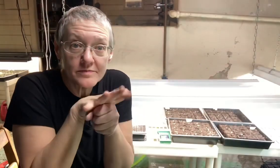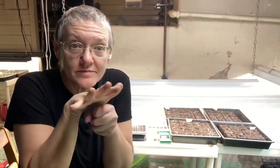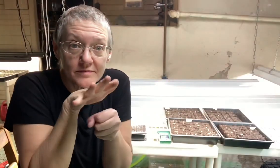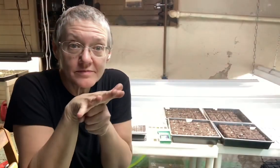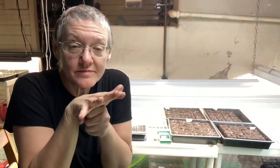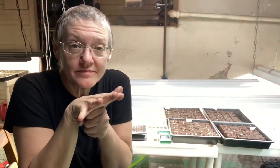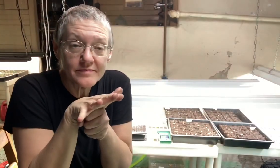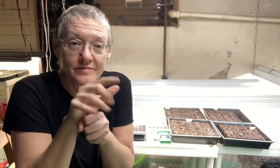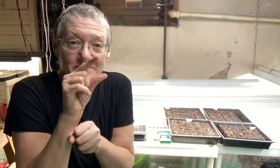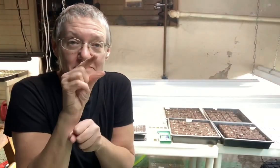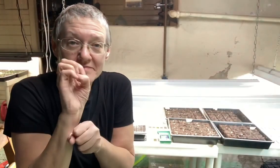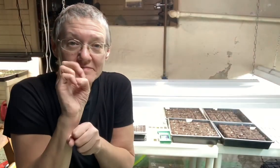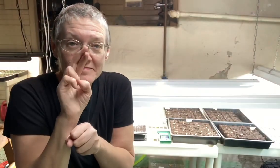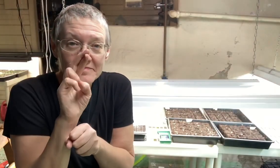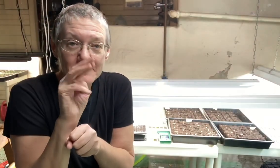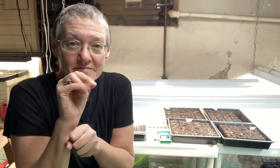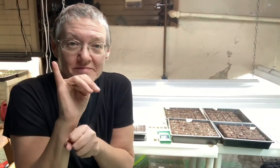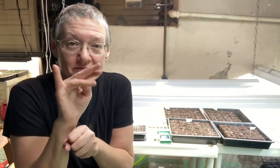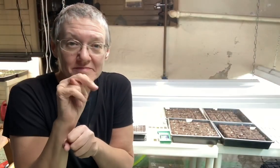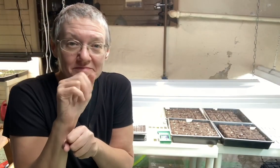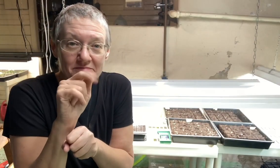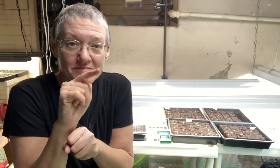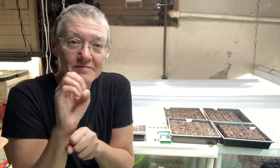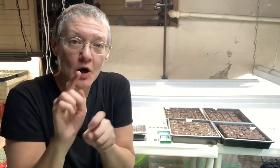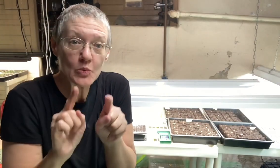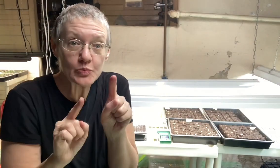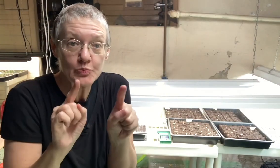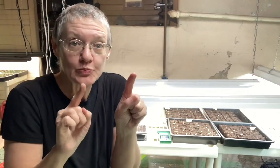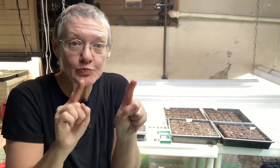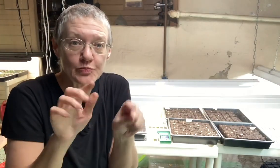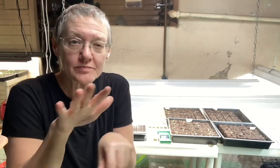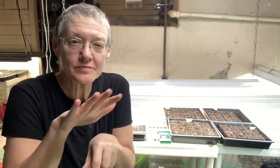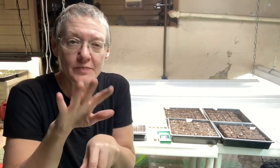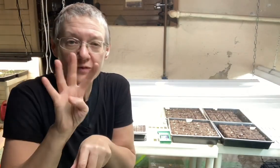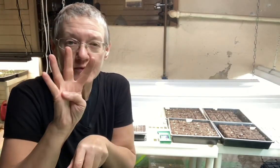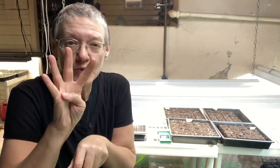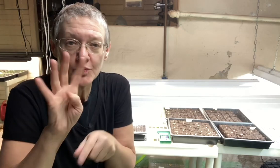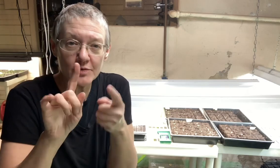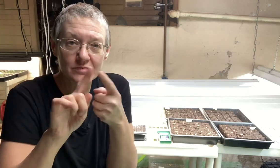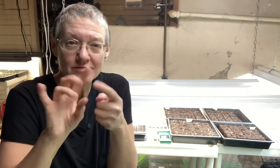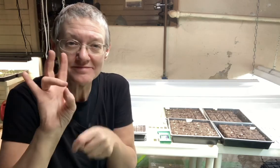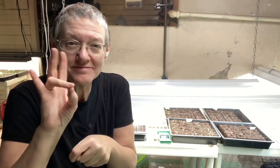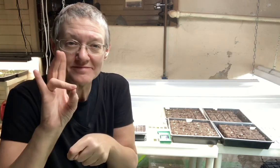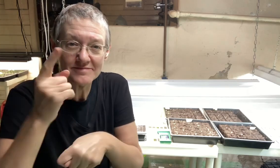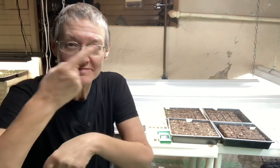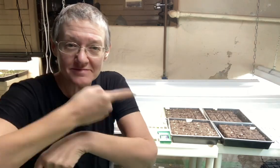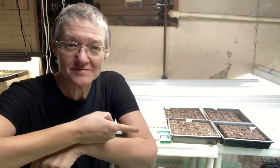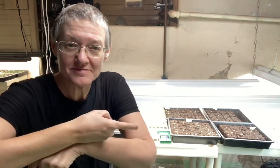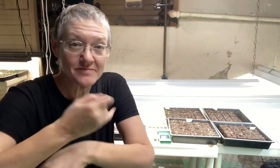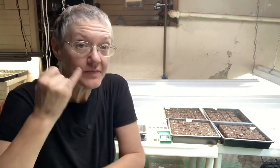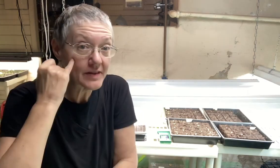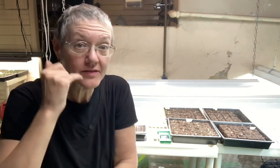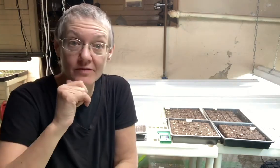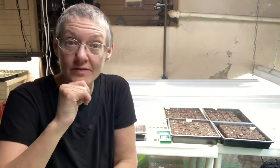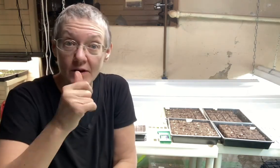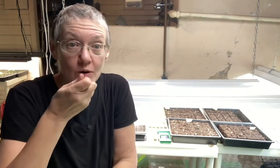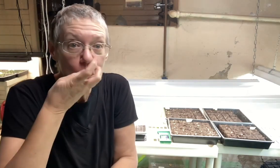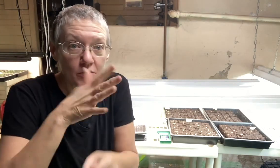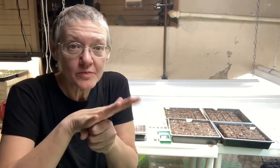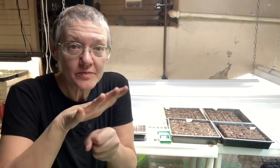Now if it's warm enough, these should germinate in about 4 to 7 days. If it's